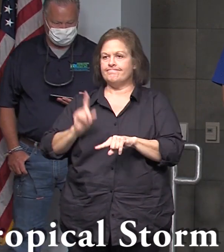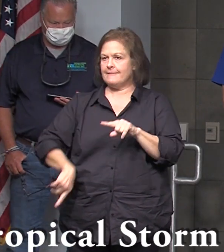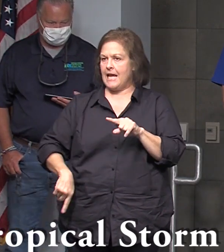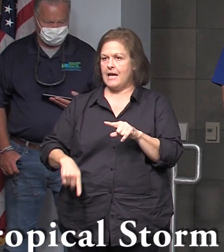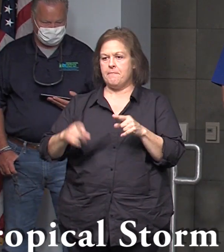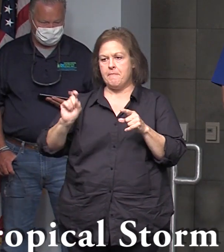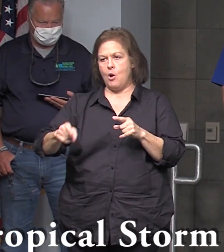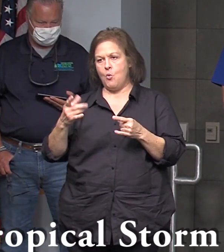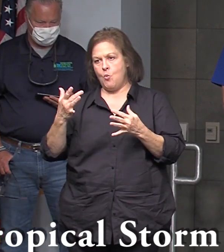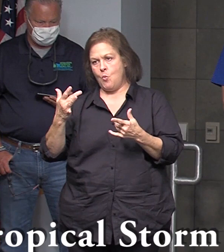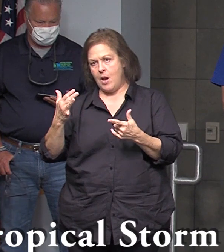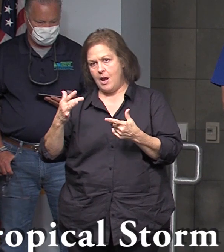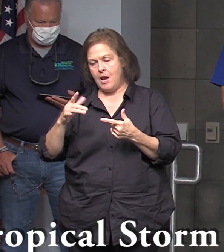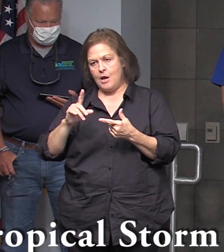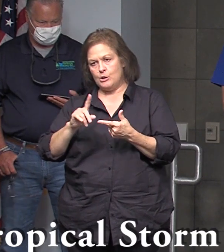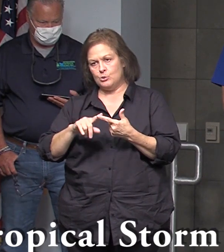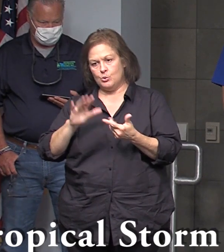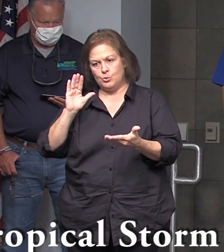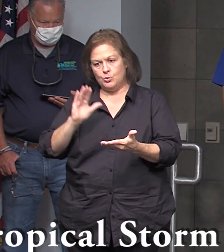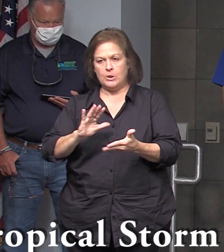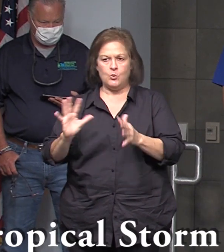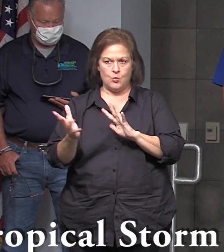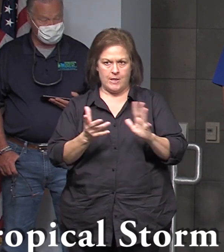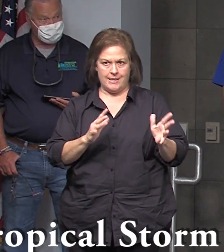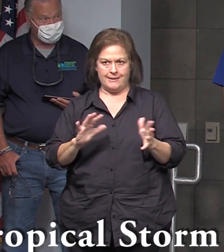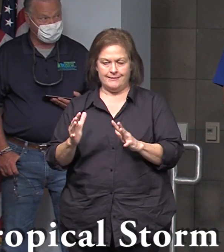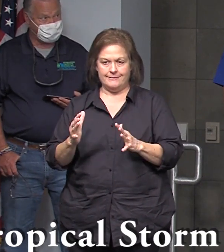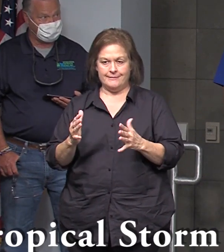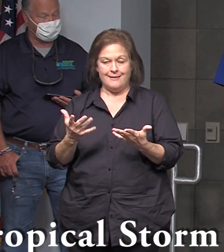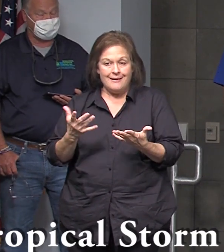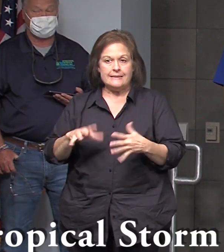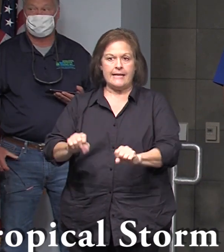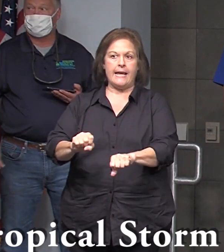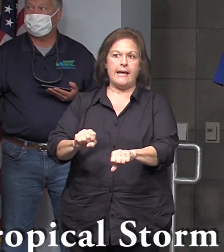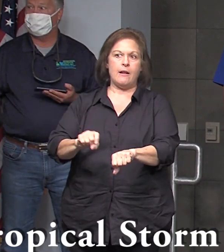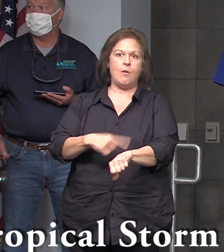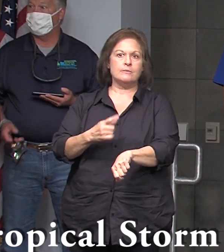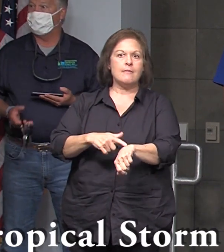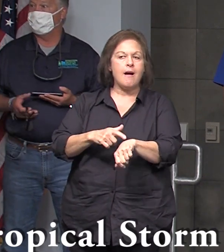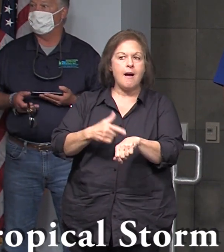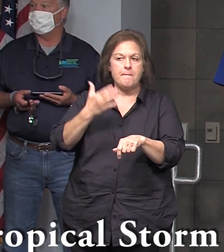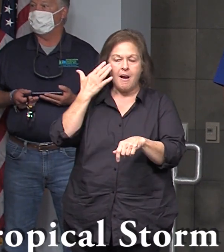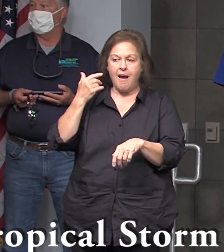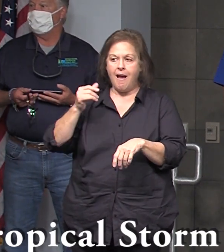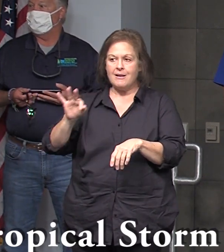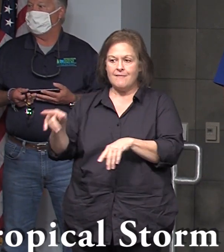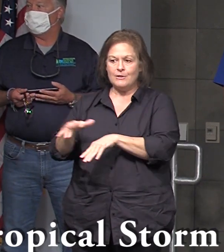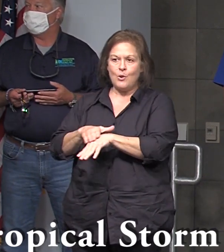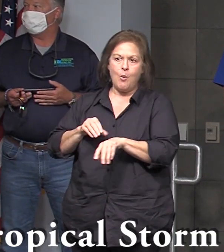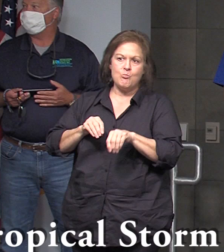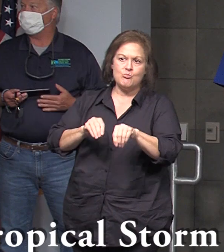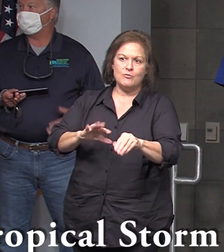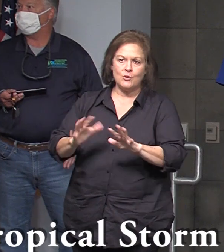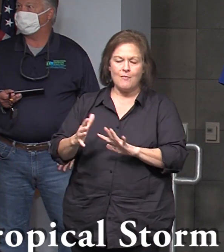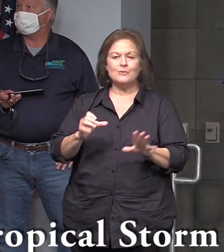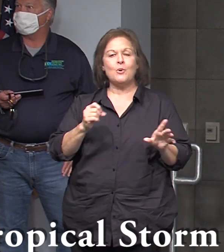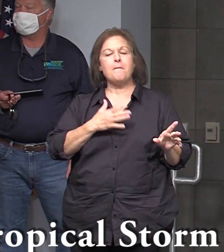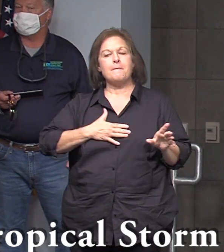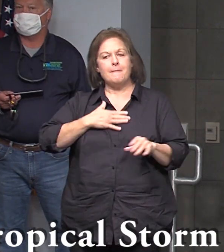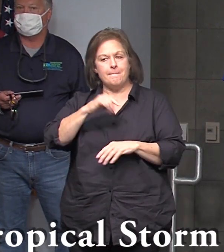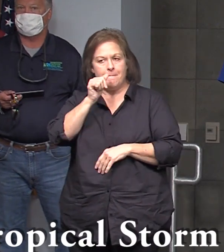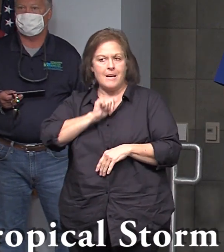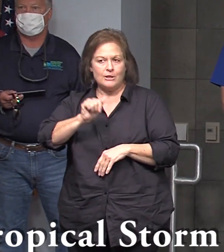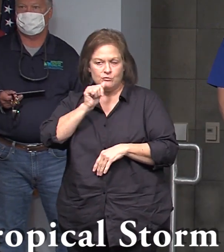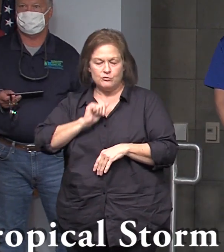30 miles an hour. And that could take a while with a slow-moving storm. So what I ask you is to provide patience and understanding in this